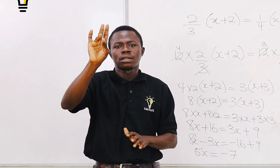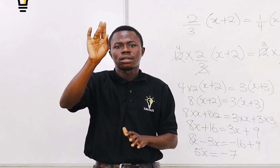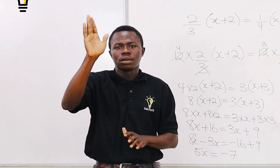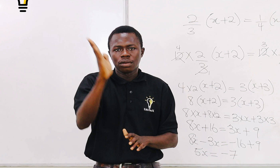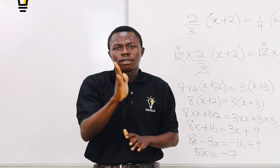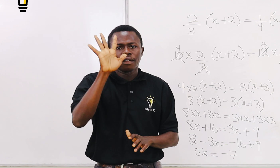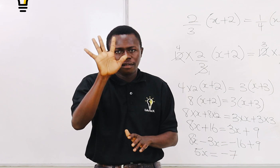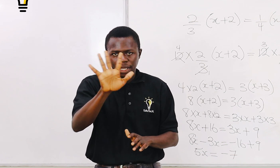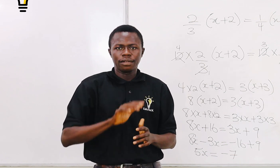divided by 5.